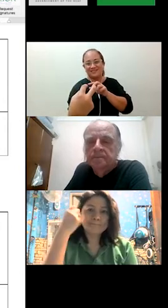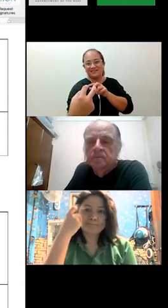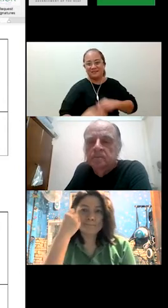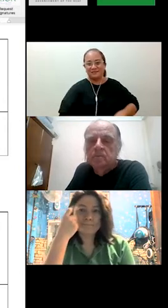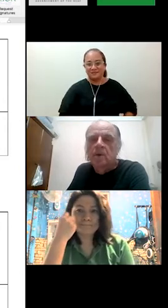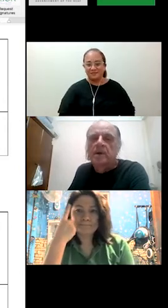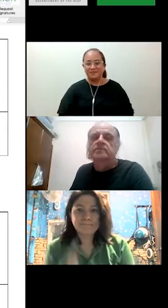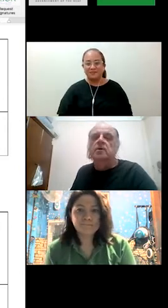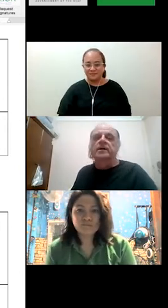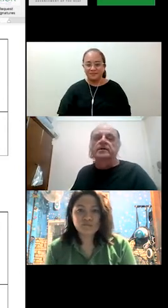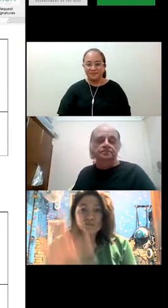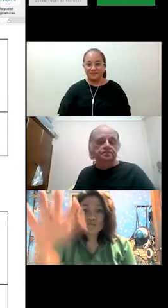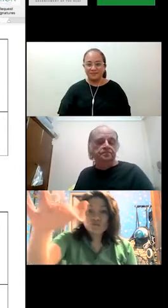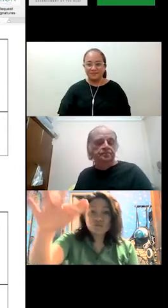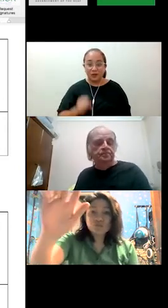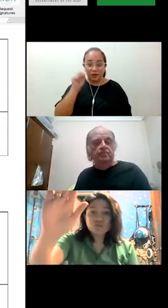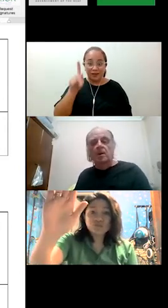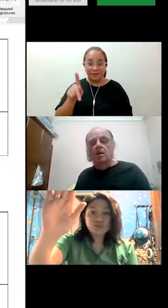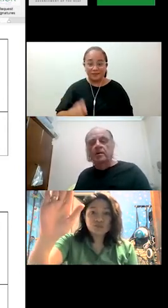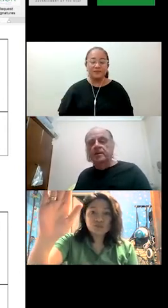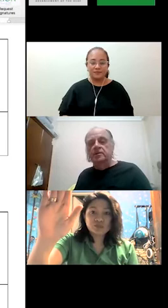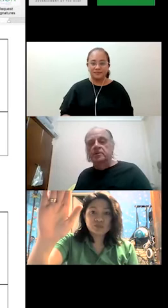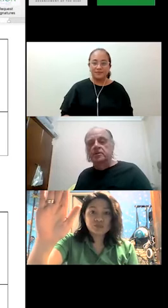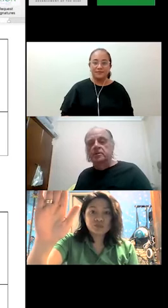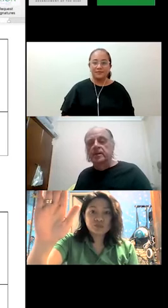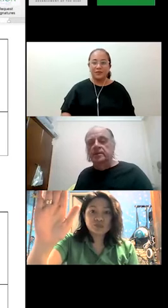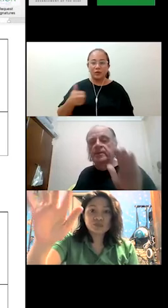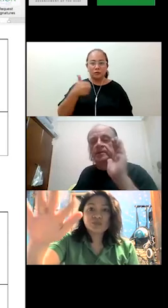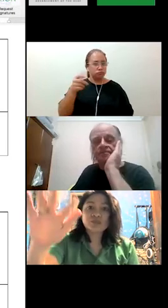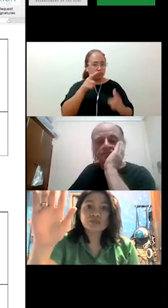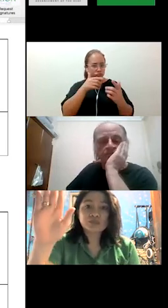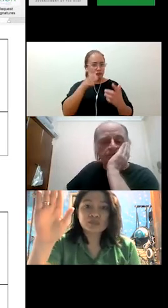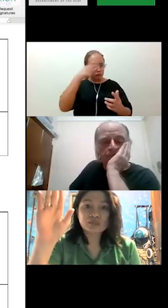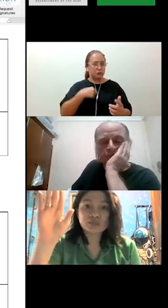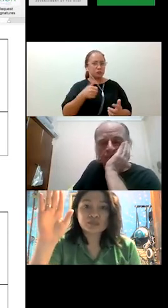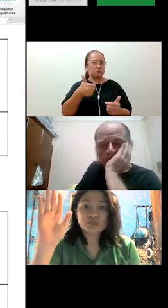I see. Right. Okay. All right. That looks good to me. Yes, Ming.